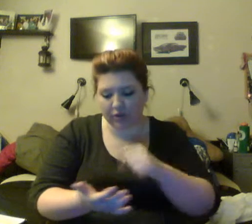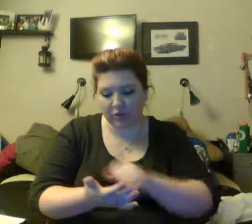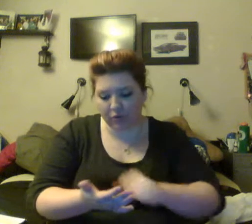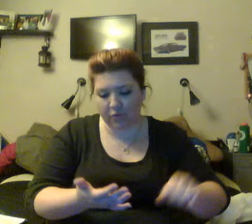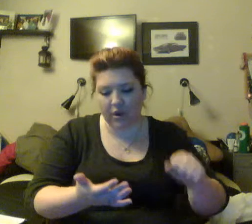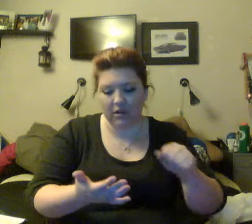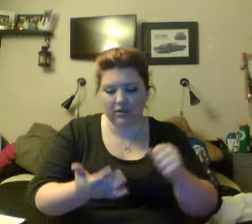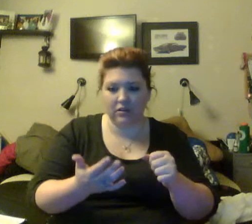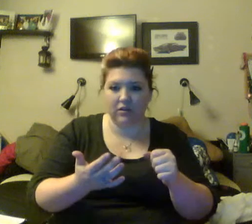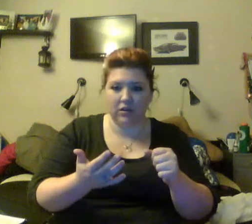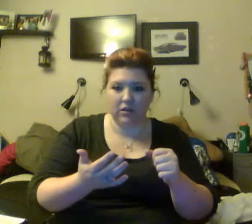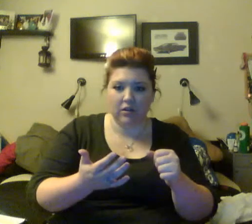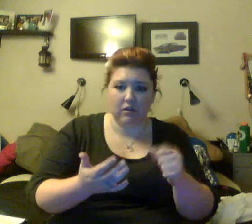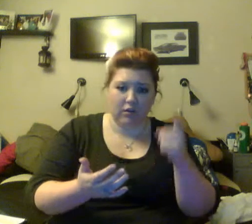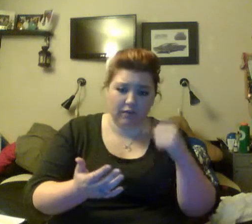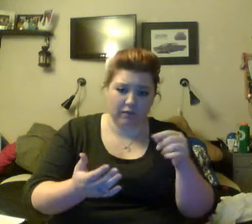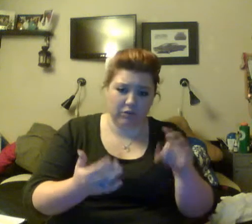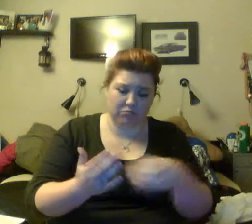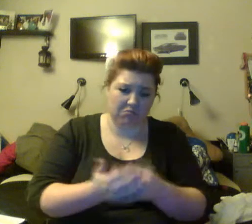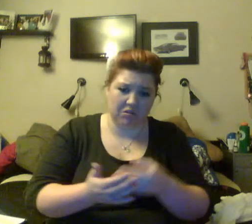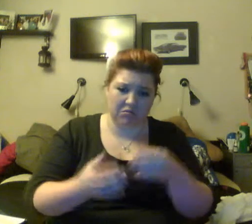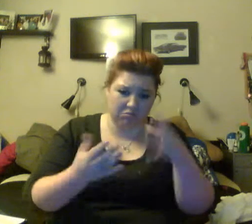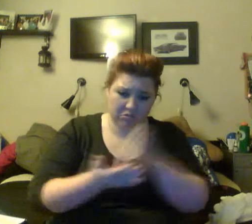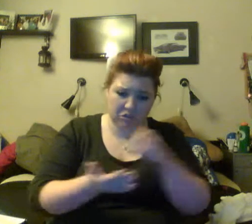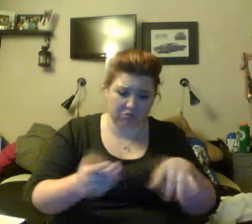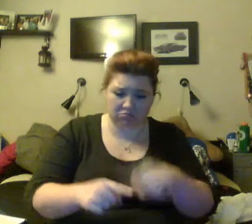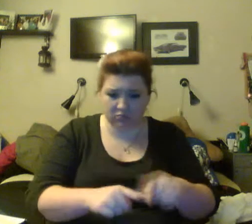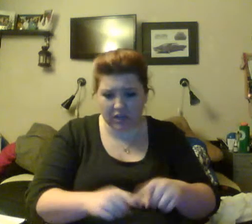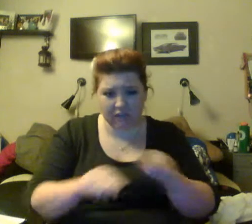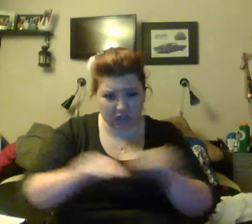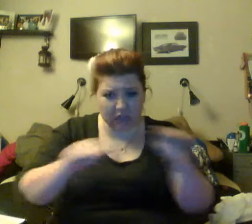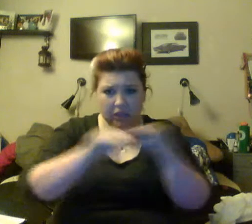to add some content to what would otherwise be sort of vacuous English courses.